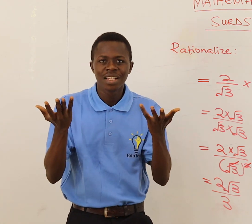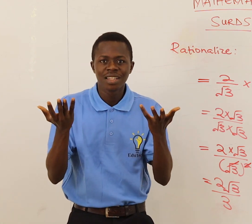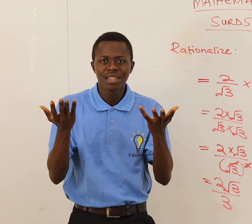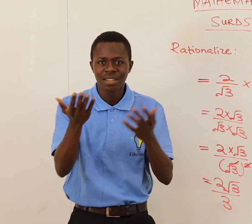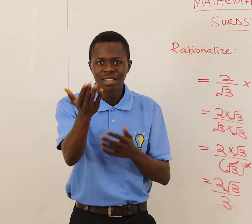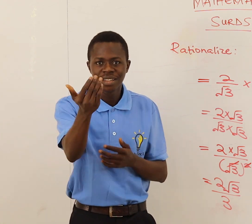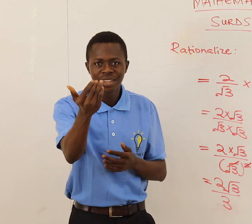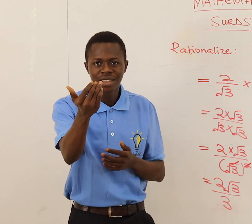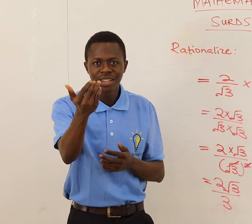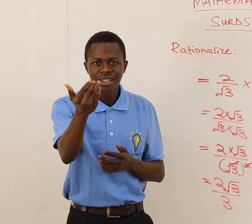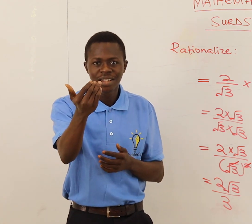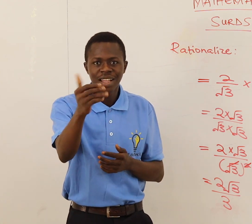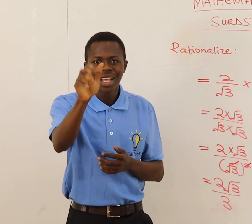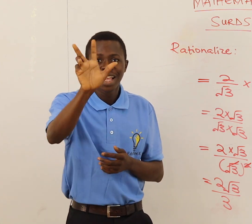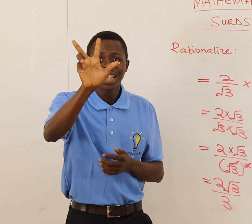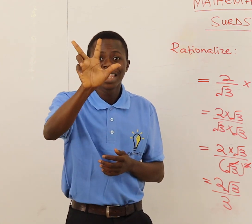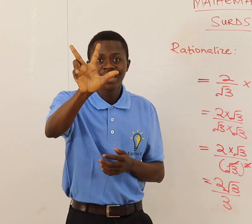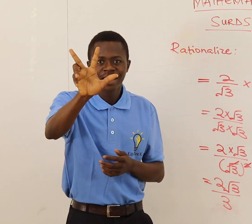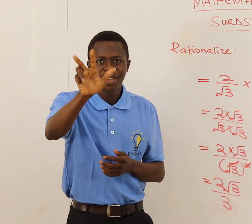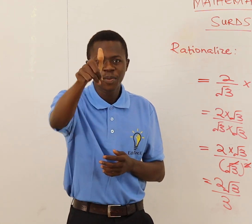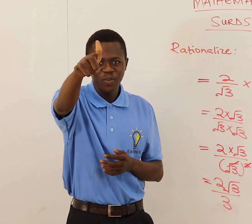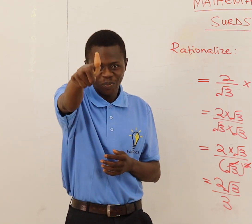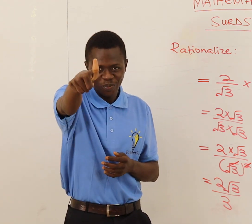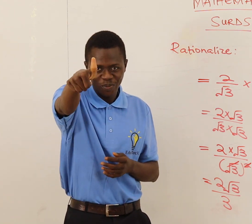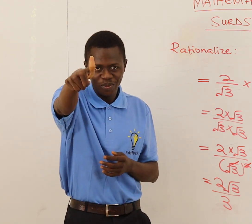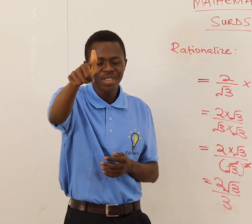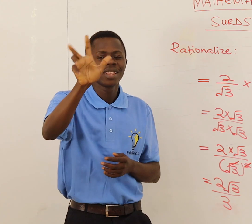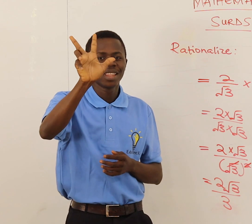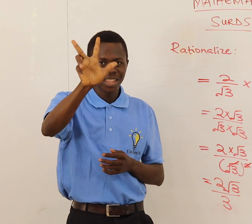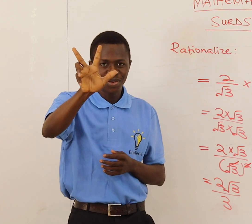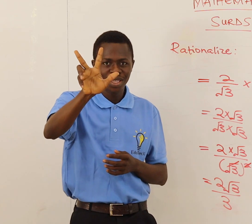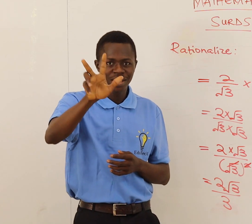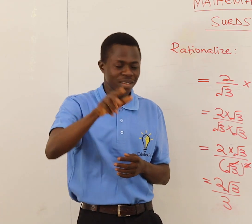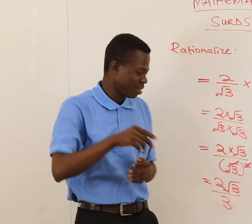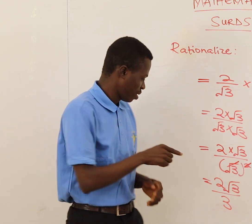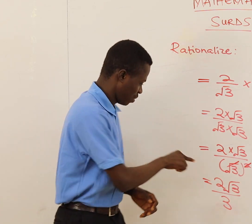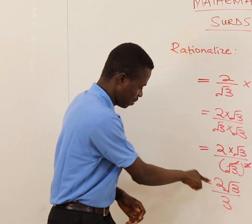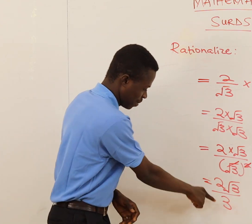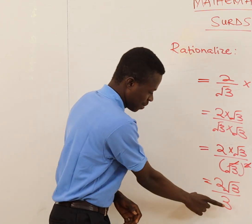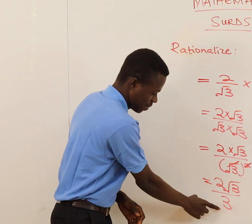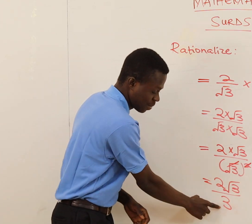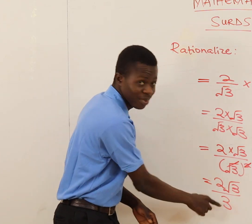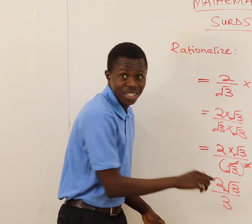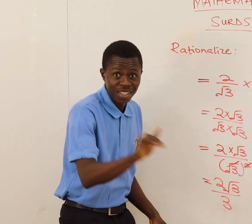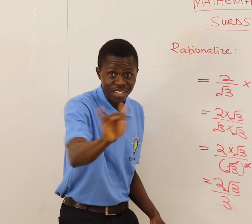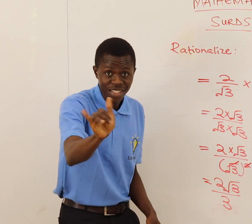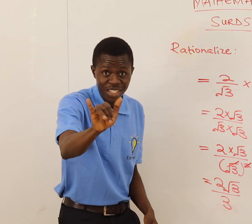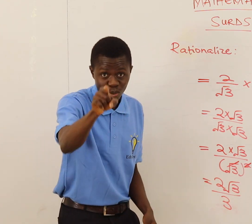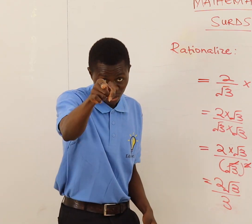Now, can you see the denominator being 0? No, it's not 0. So what would the answer be?